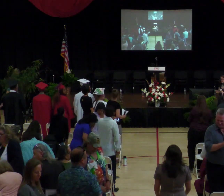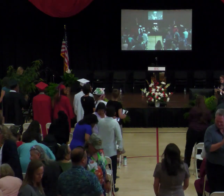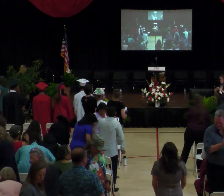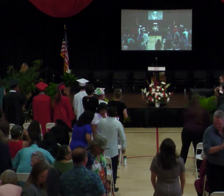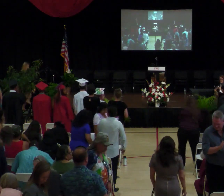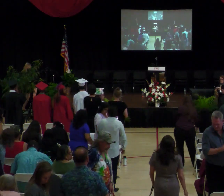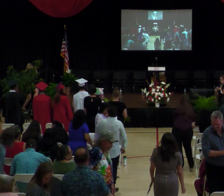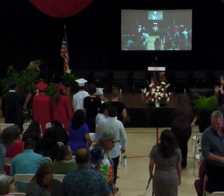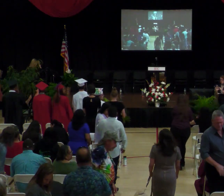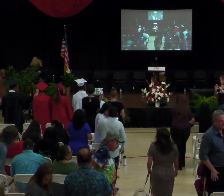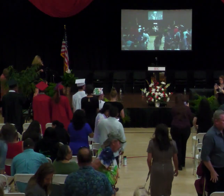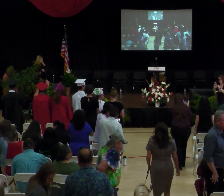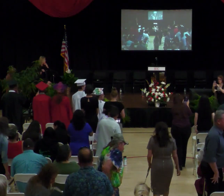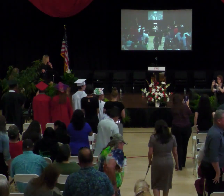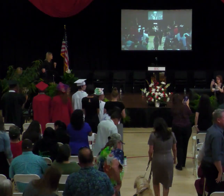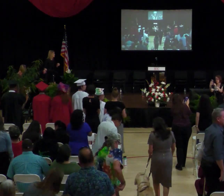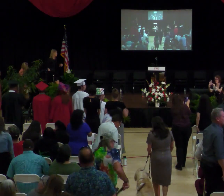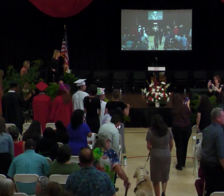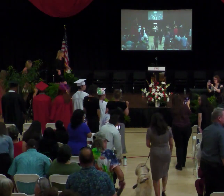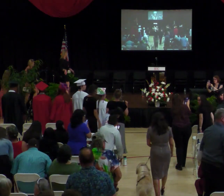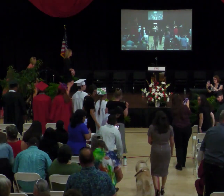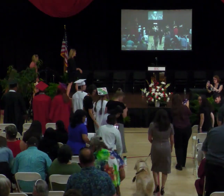Everyone starts to begin to take their seats.